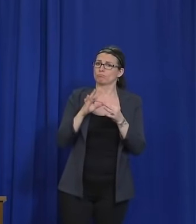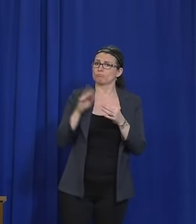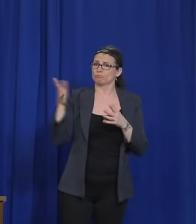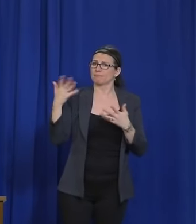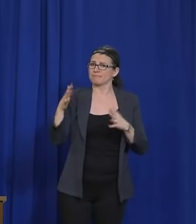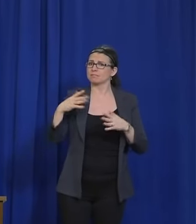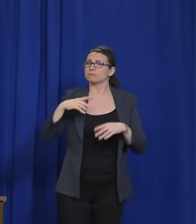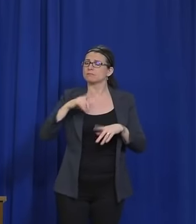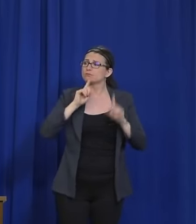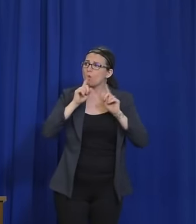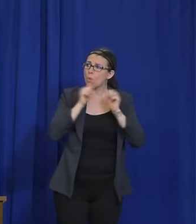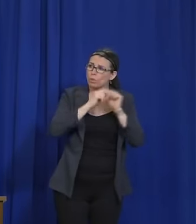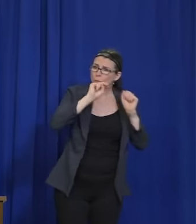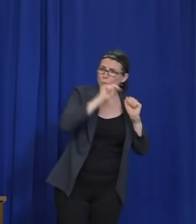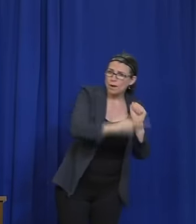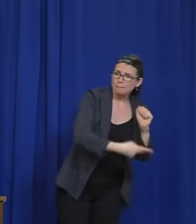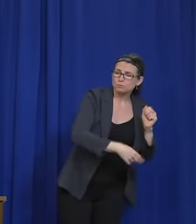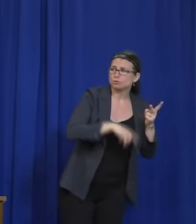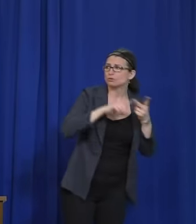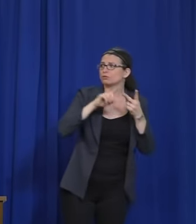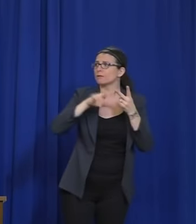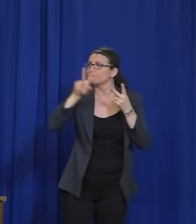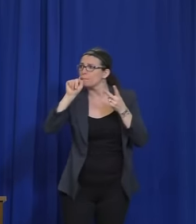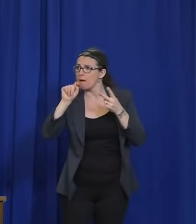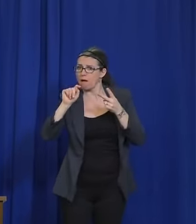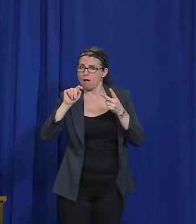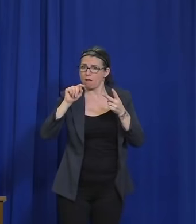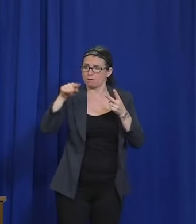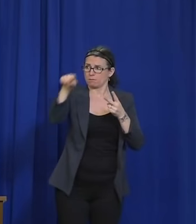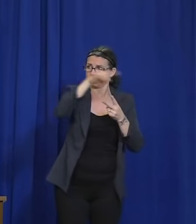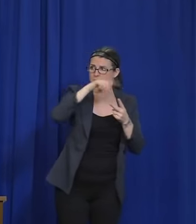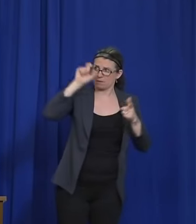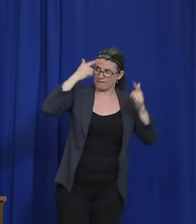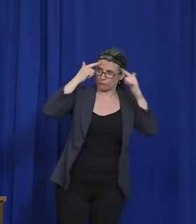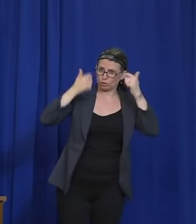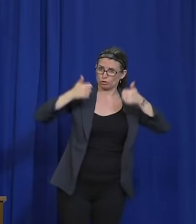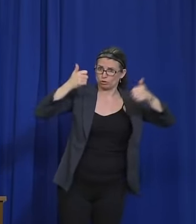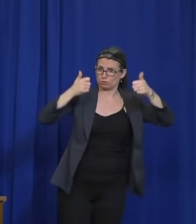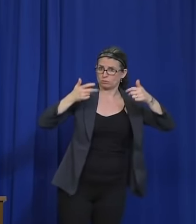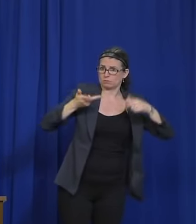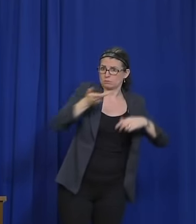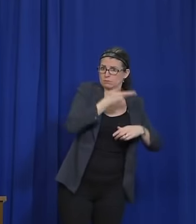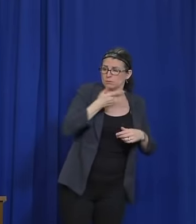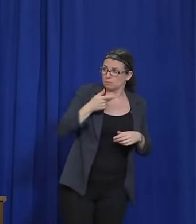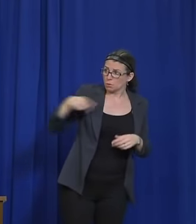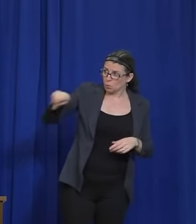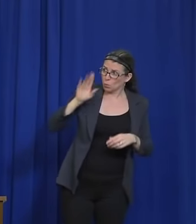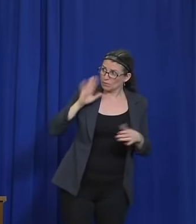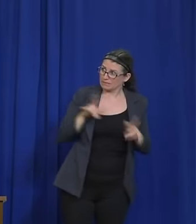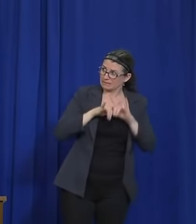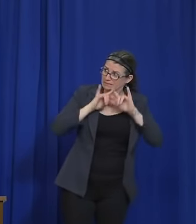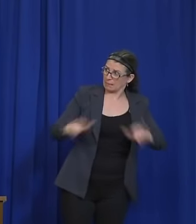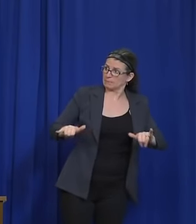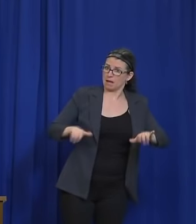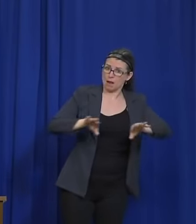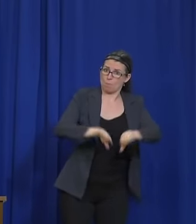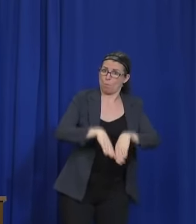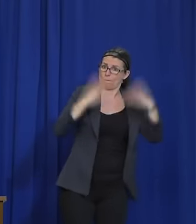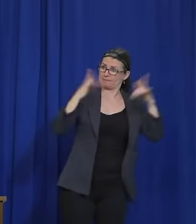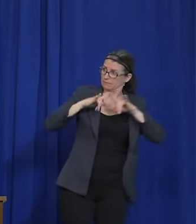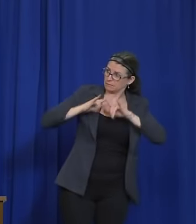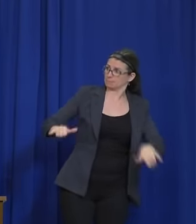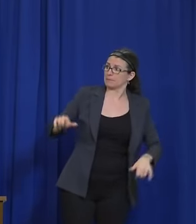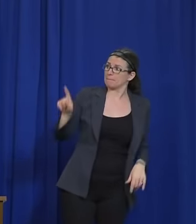at coordinating the timing of any kind of reopening with them so that all three states kind of move forward at the same exact time, in addition